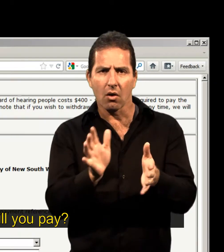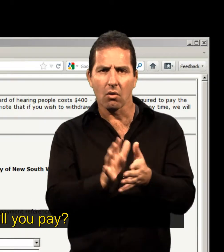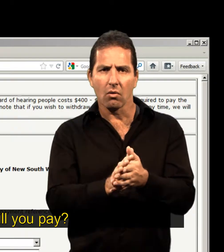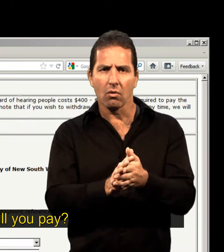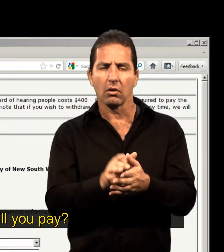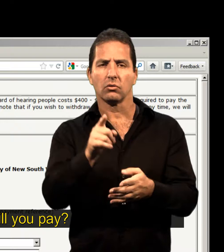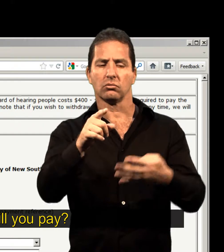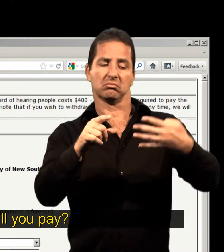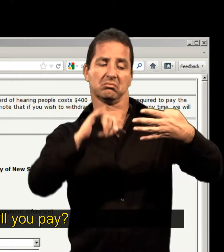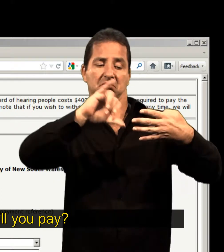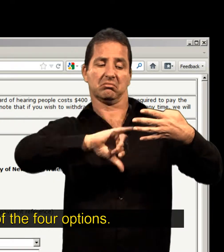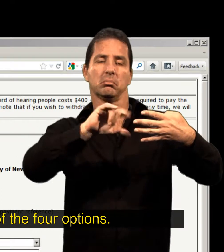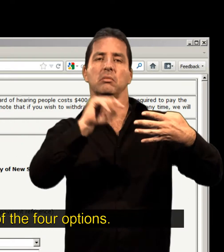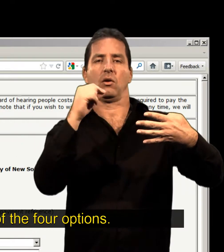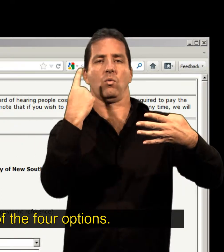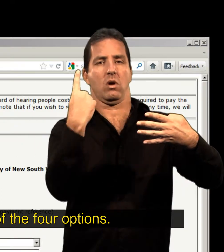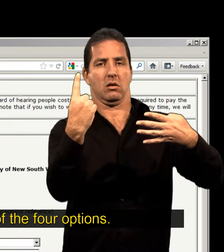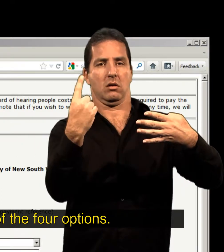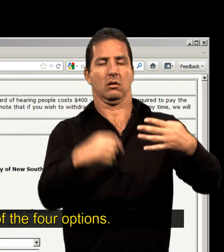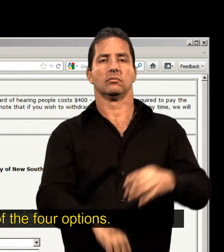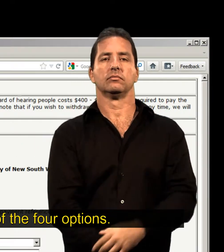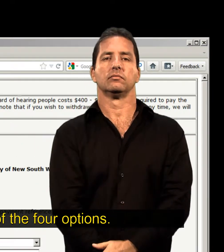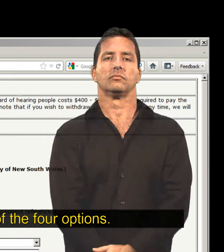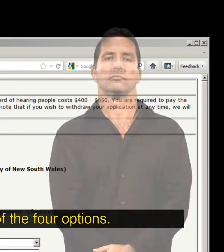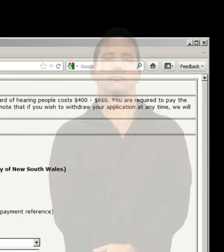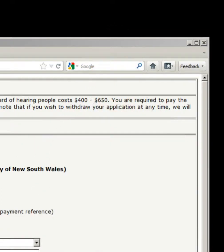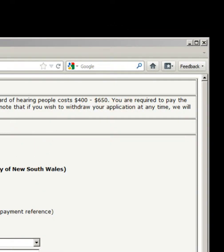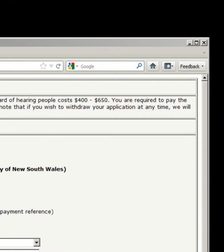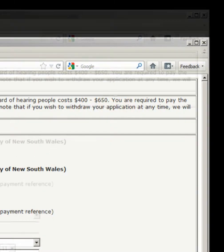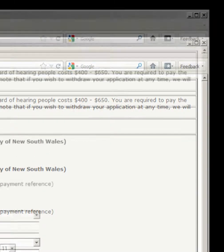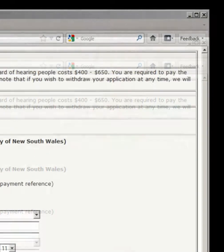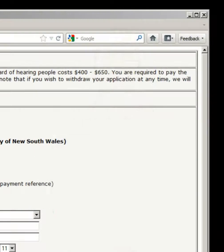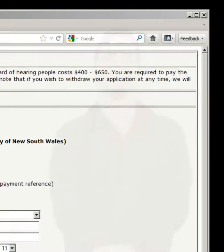How will you pay? Choose one of the 4 options.